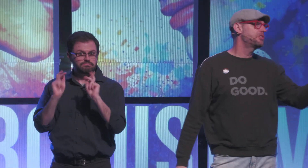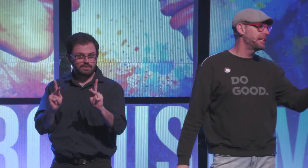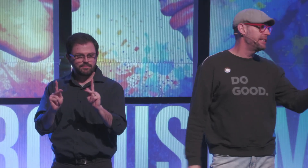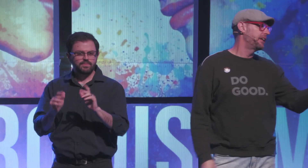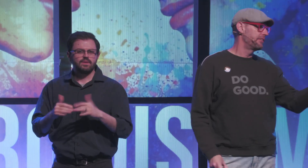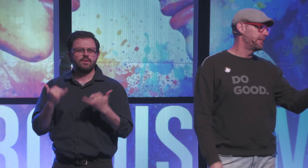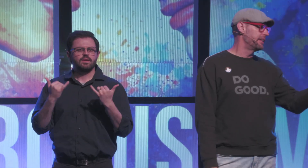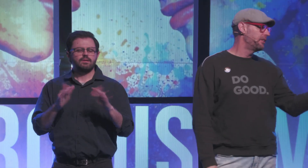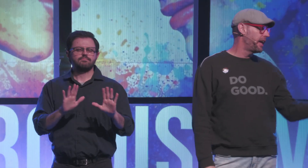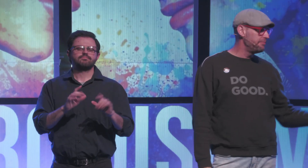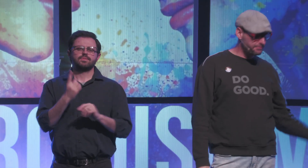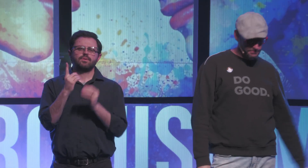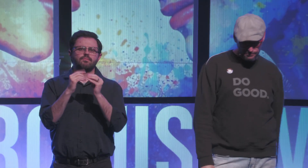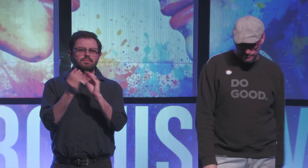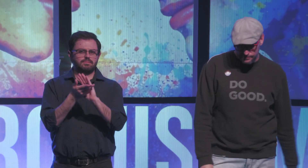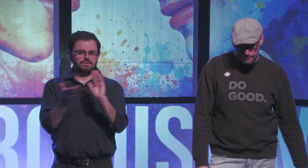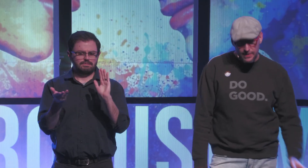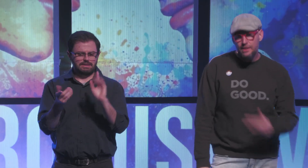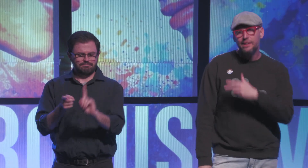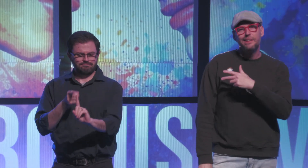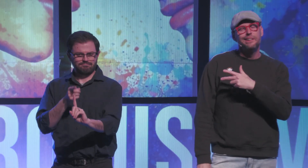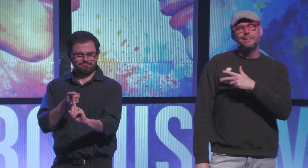let me address the other thing, okay?